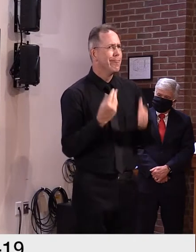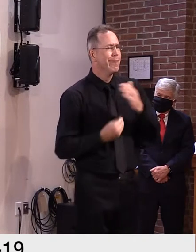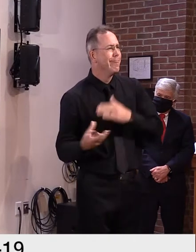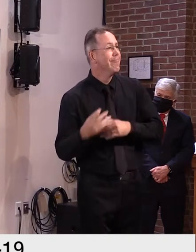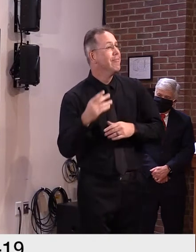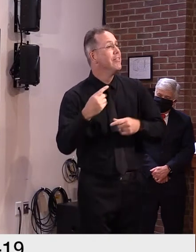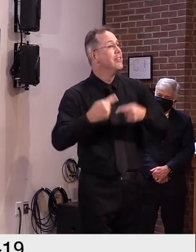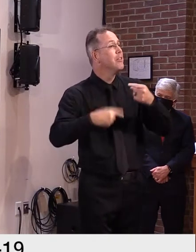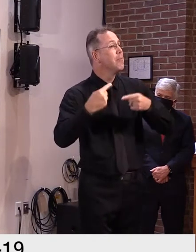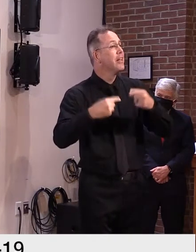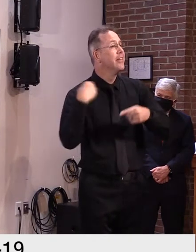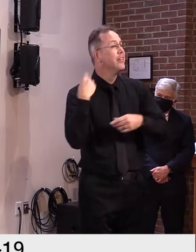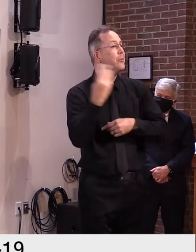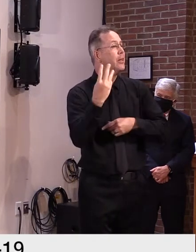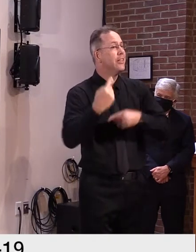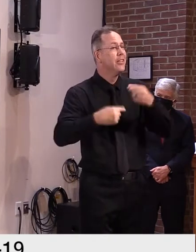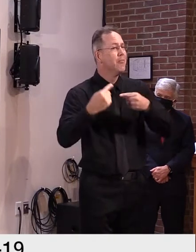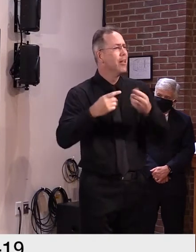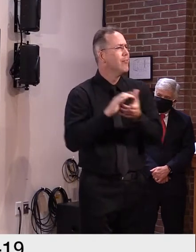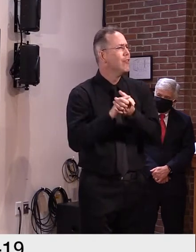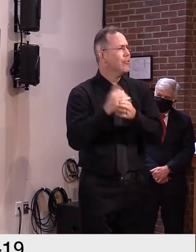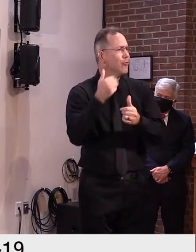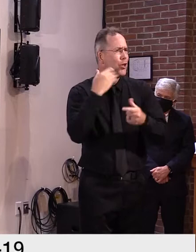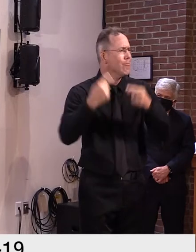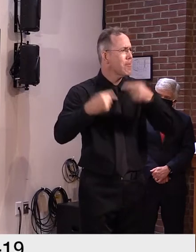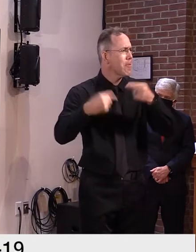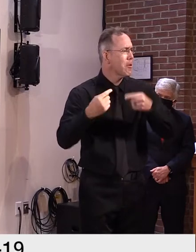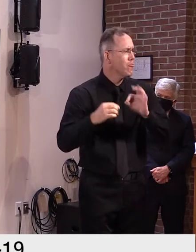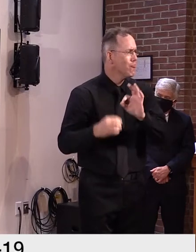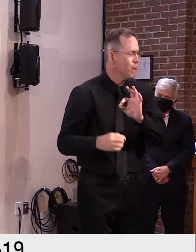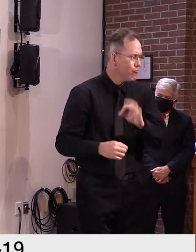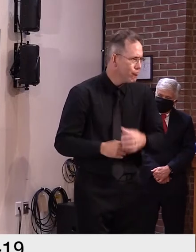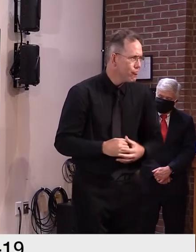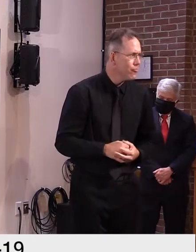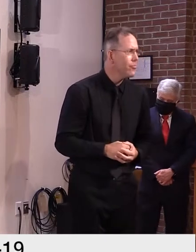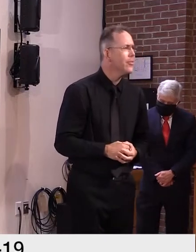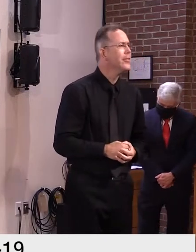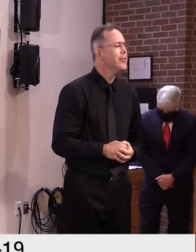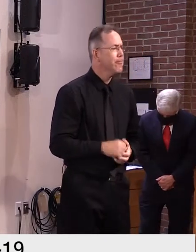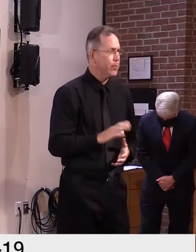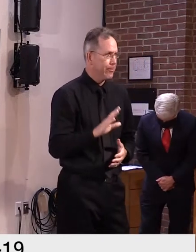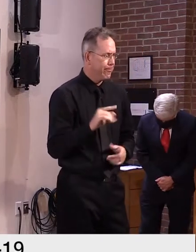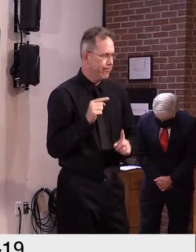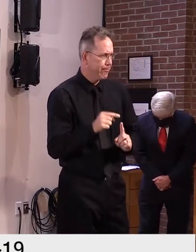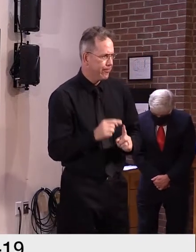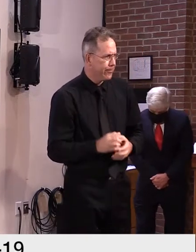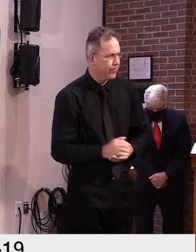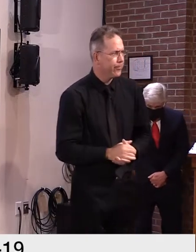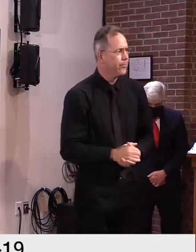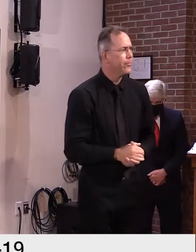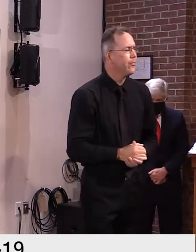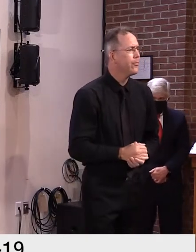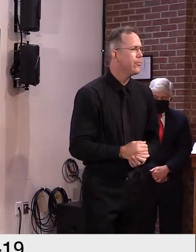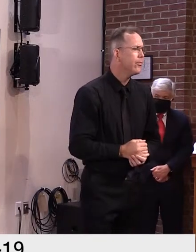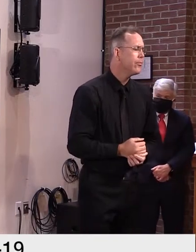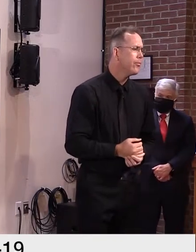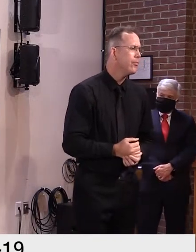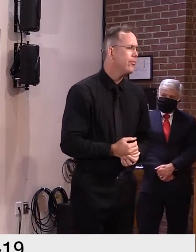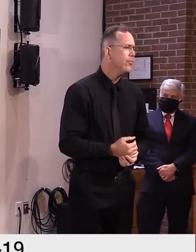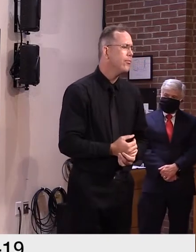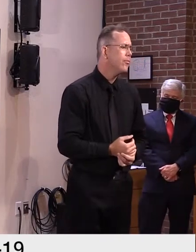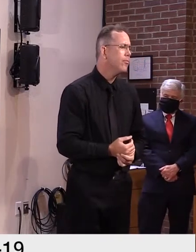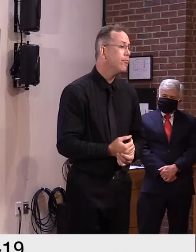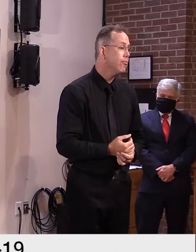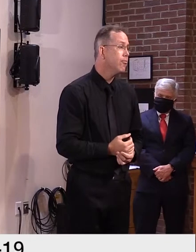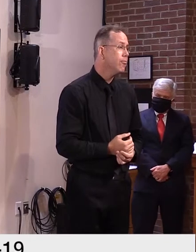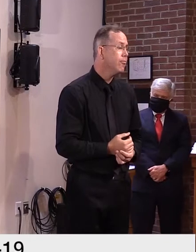Governor, now that we know the risk and the and especially the risk to certain